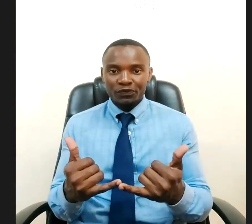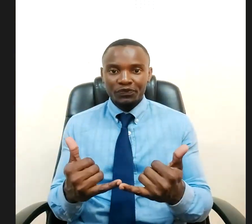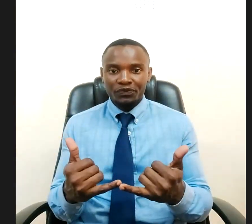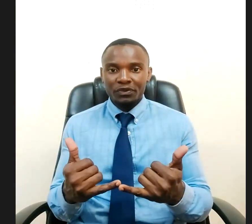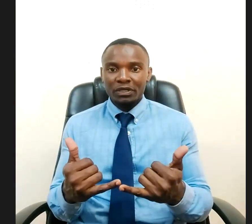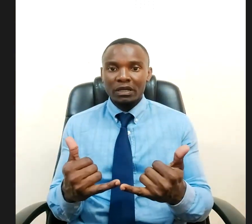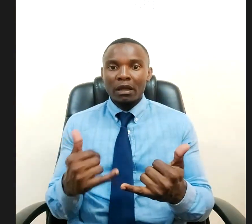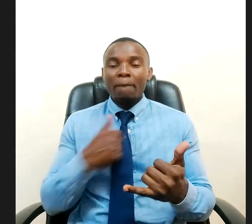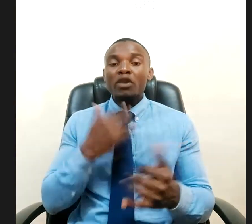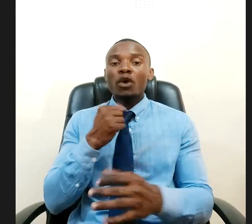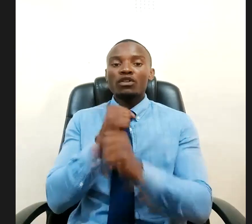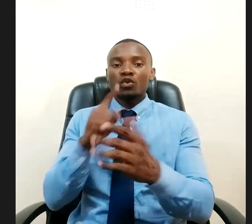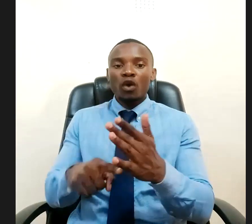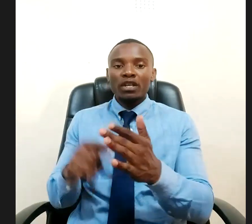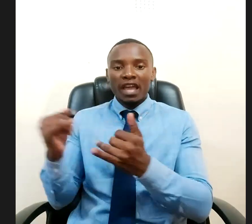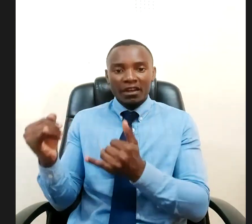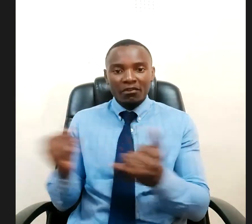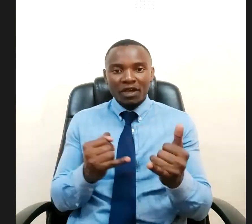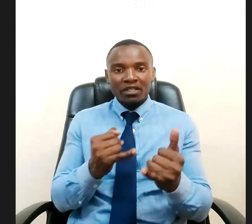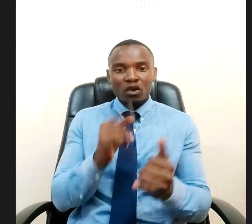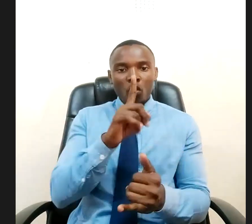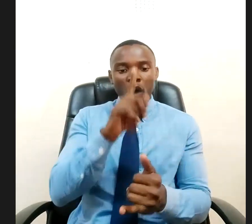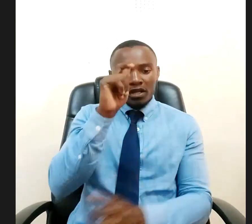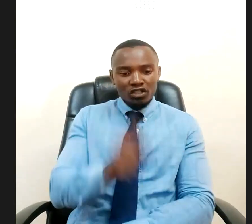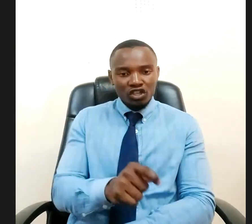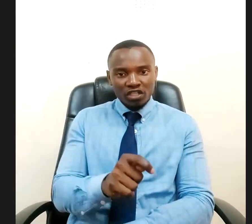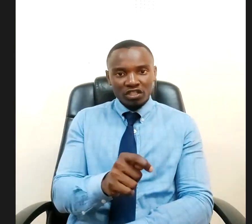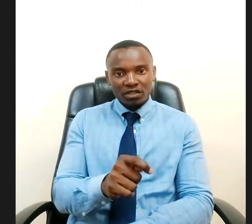like to invite one of the judges.